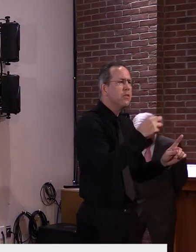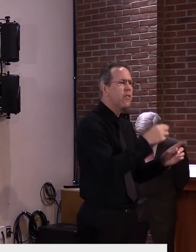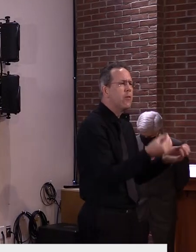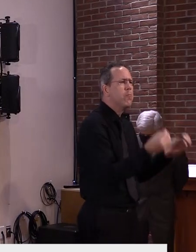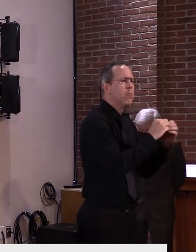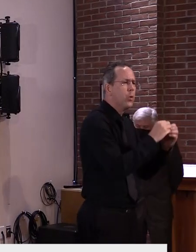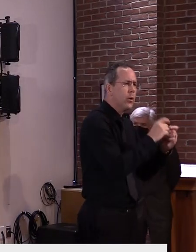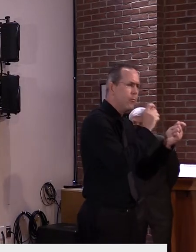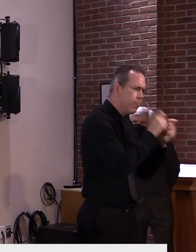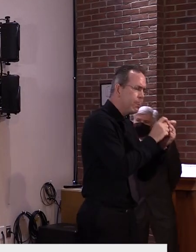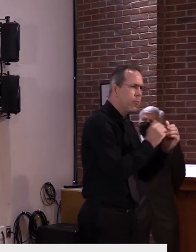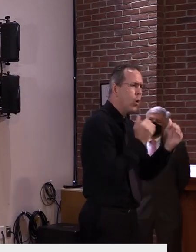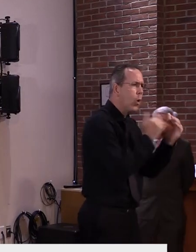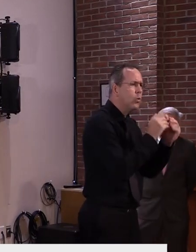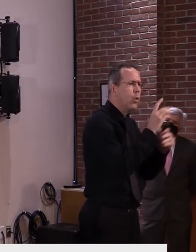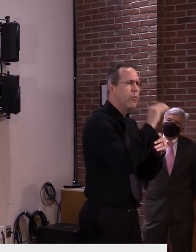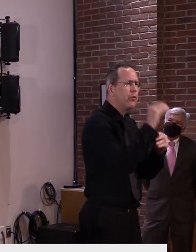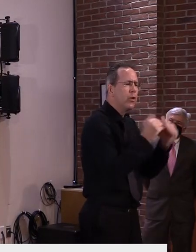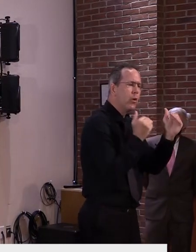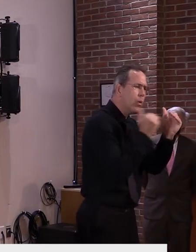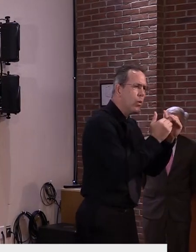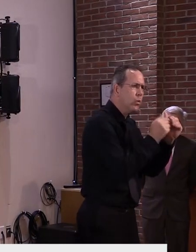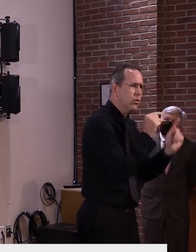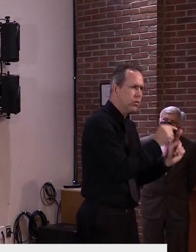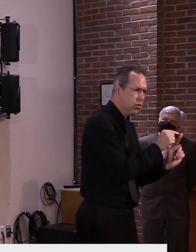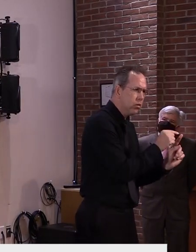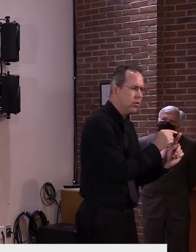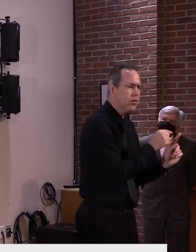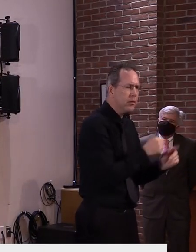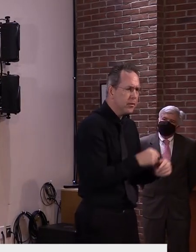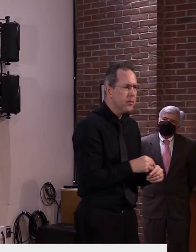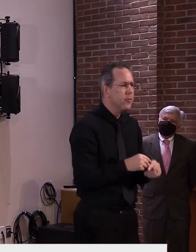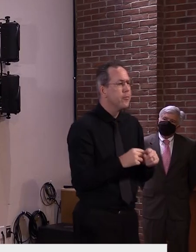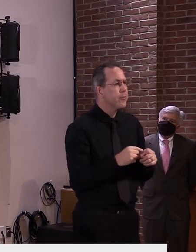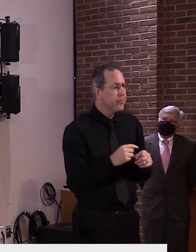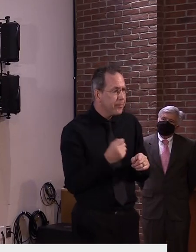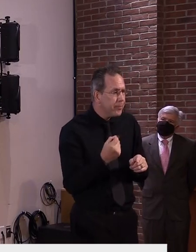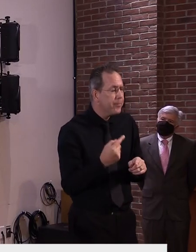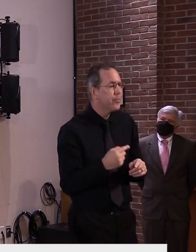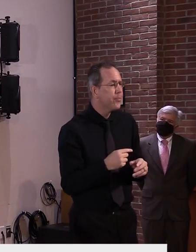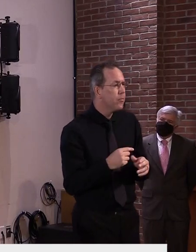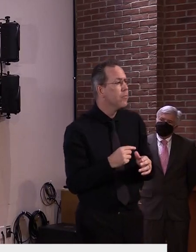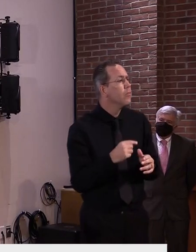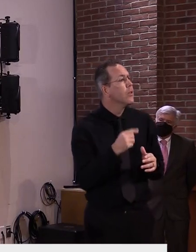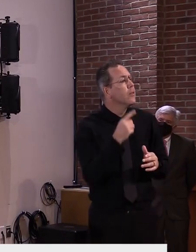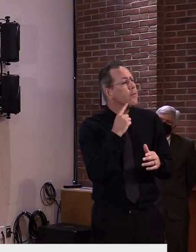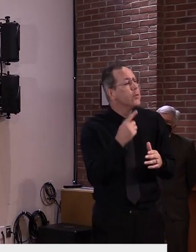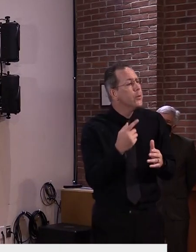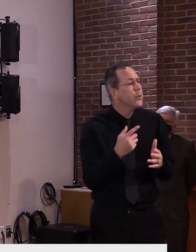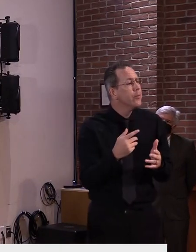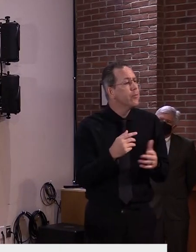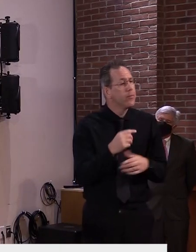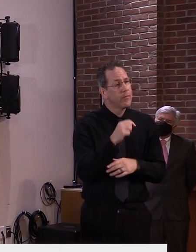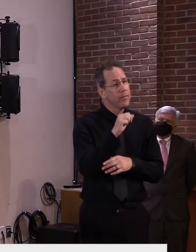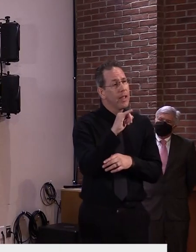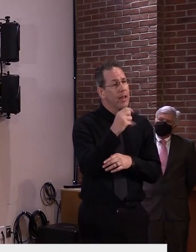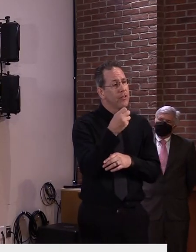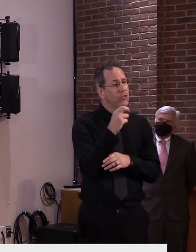would not expect any of the Manchester positive results to be false positives if one used that kind of a